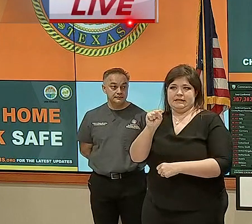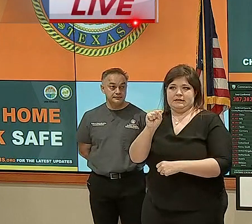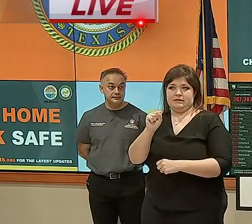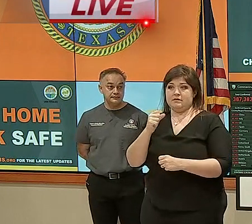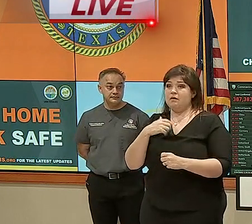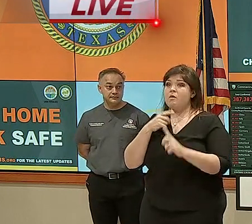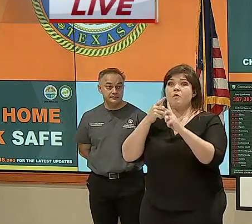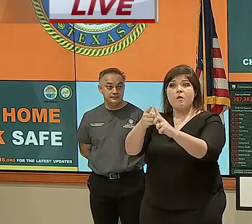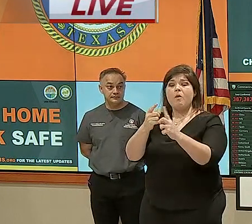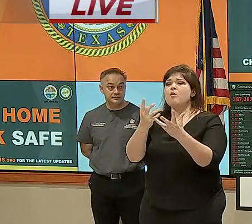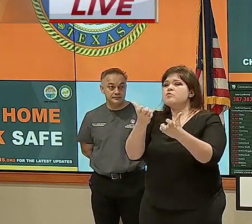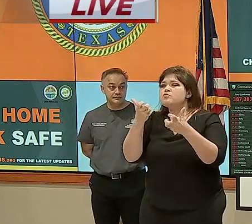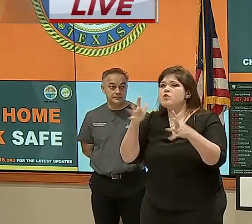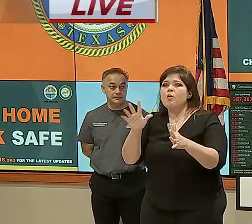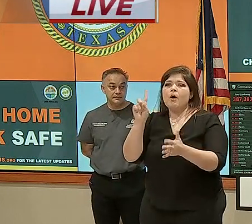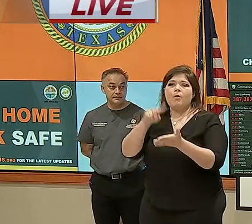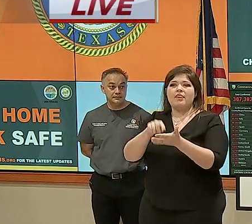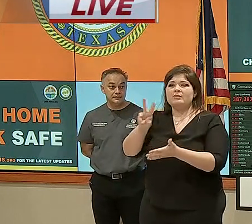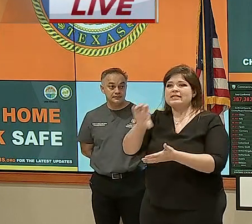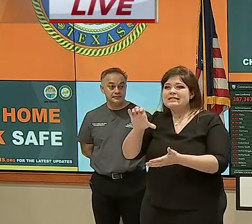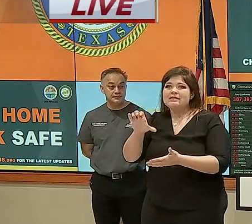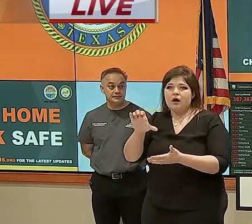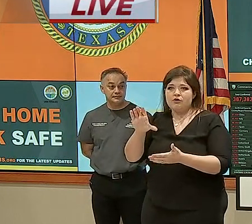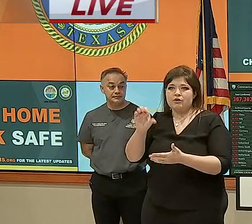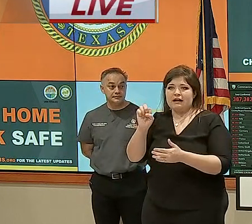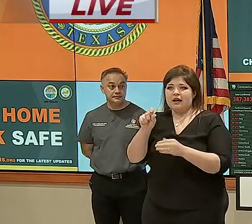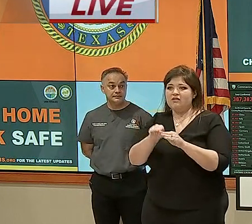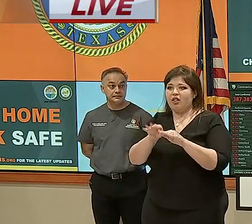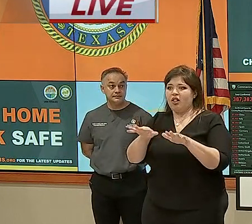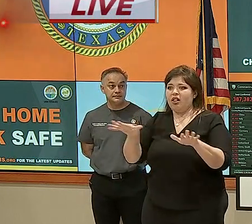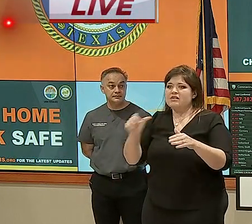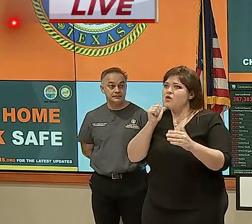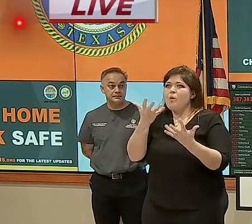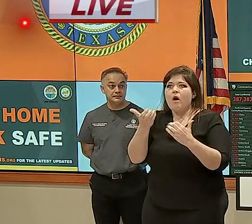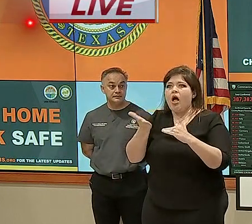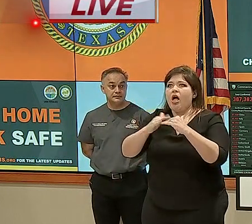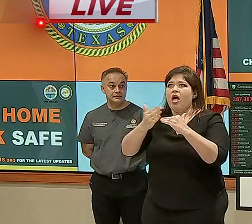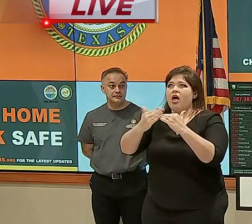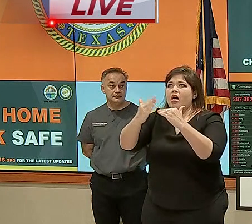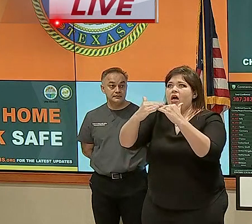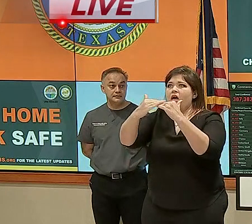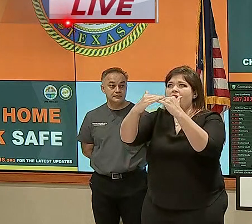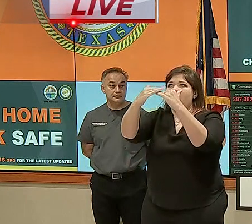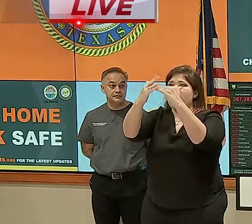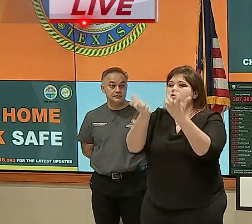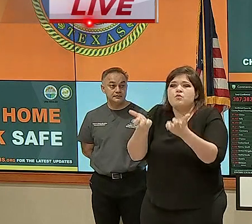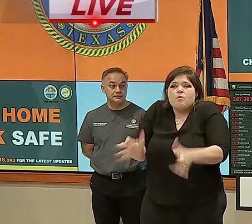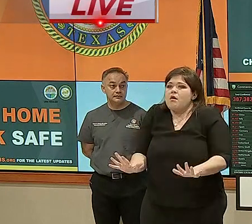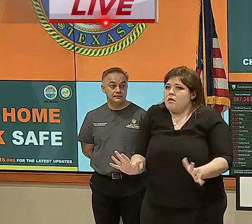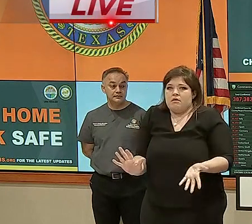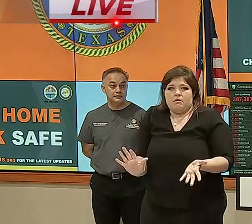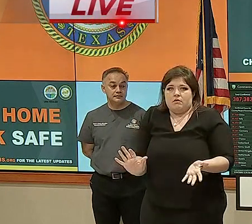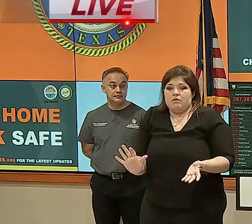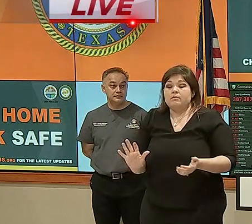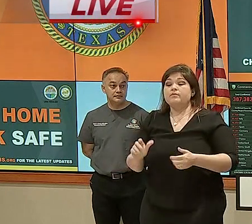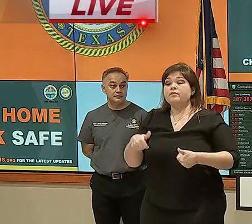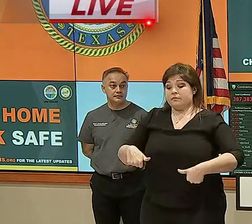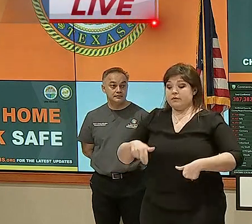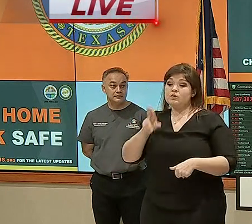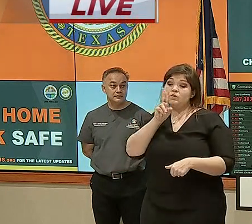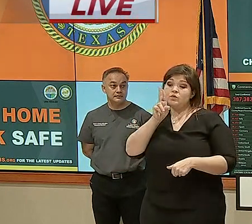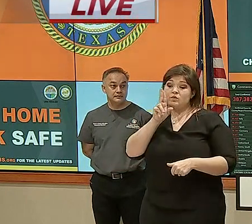1,600 cases in our region, or the number just doesn't continually go up and up and up and up. In the city of Houston, we